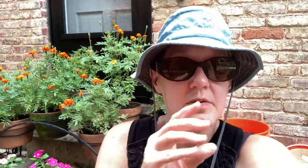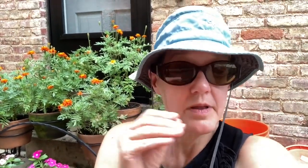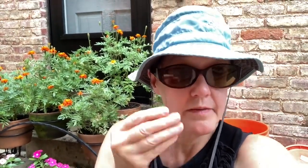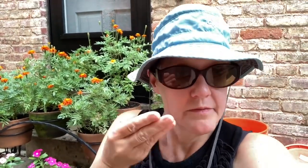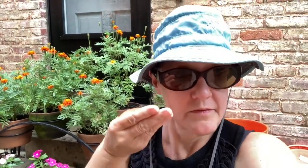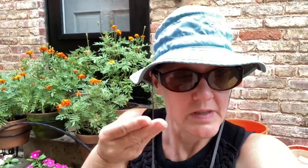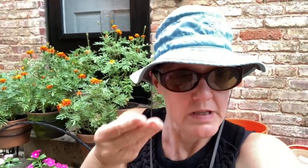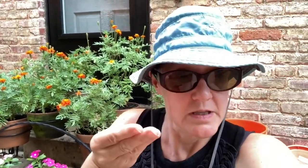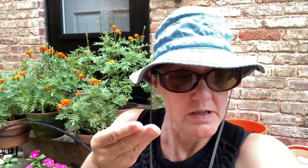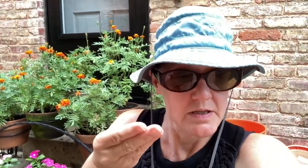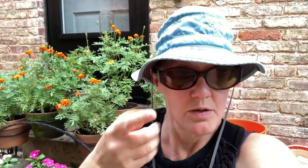month.